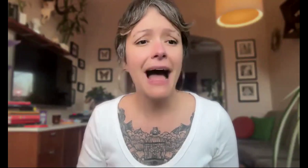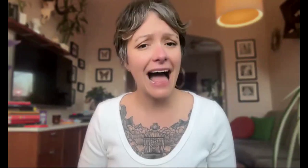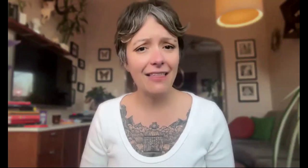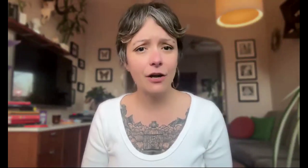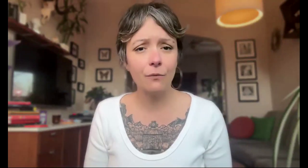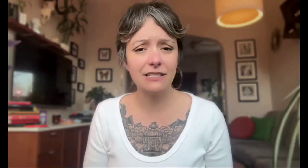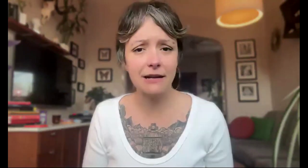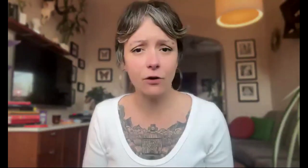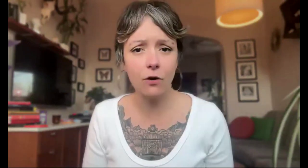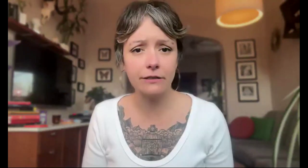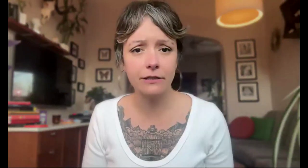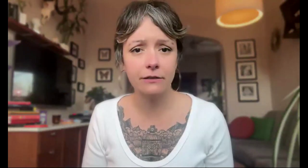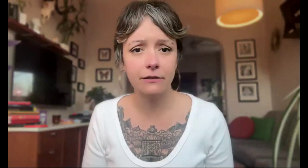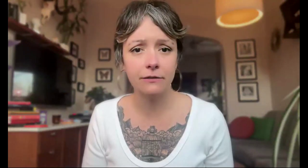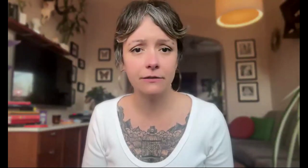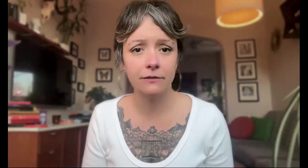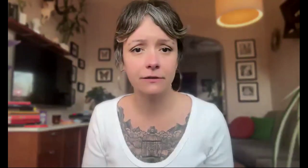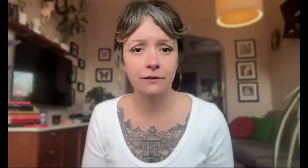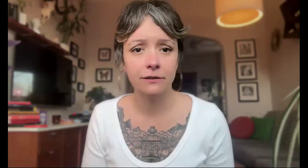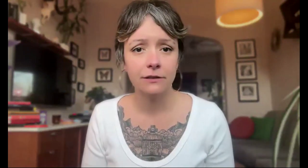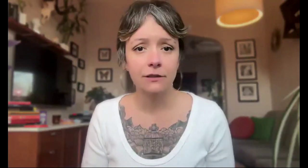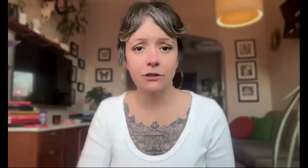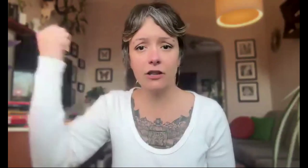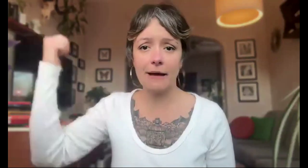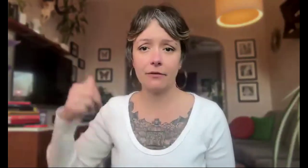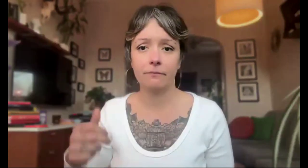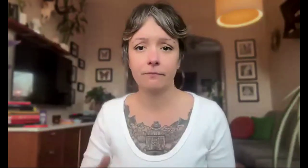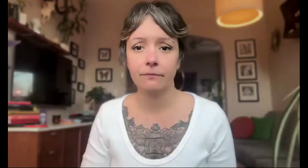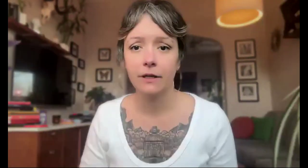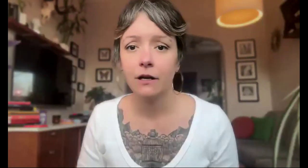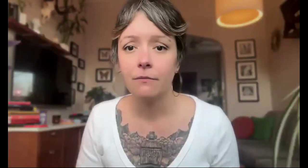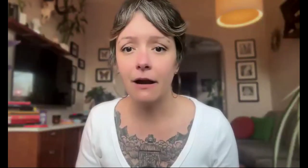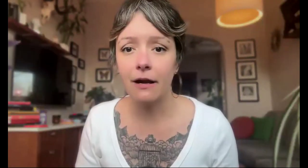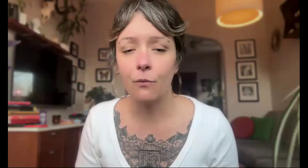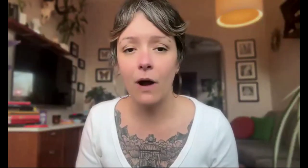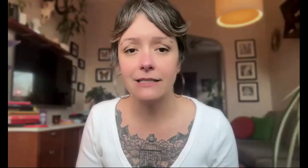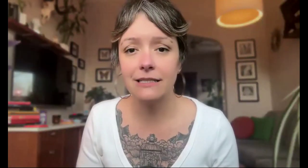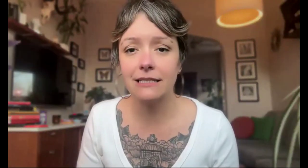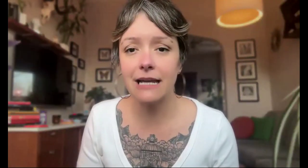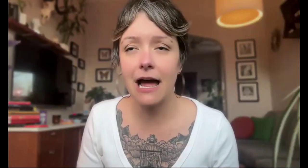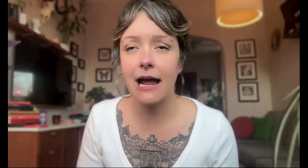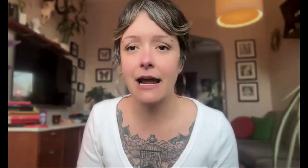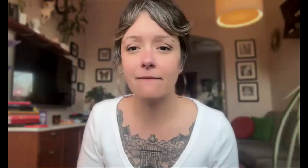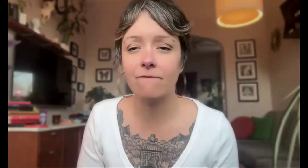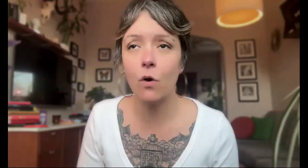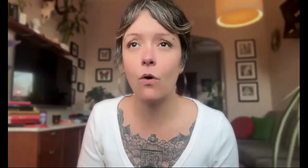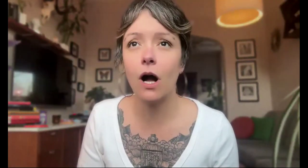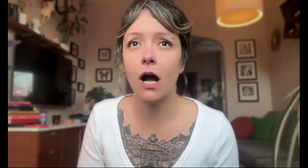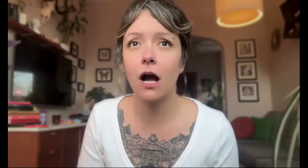Heather, what's the sign for cold? Go to the bathroom. Mary, what's the sign